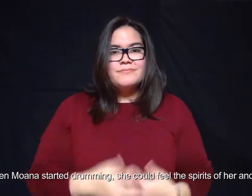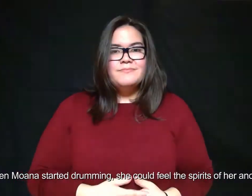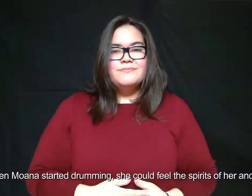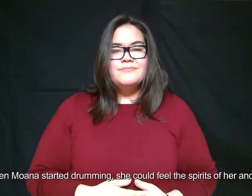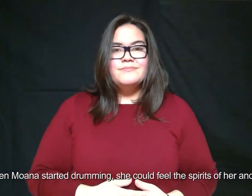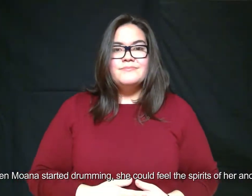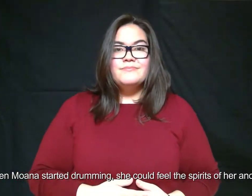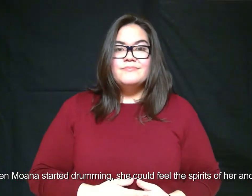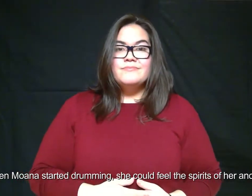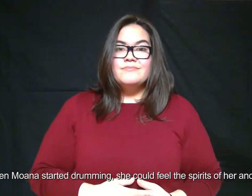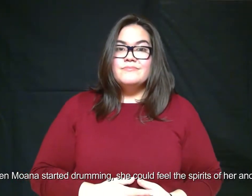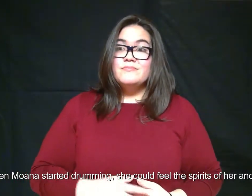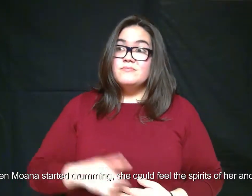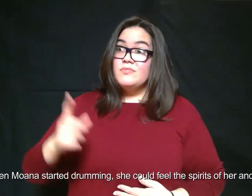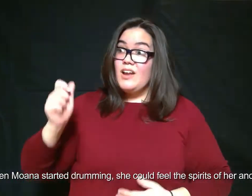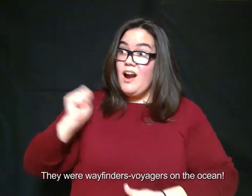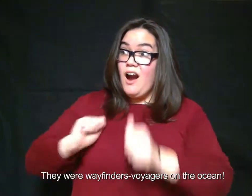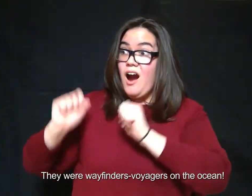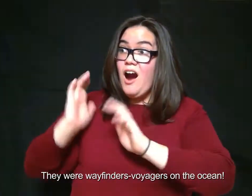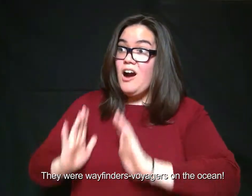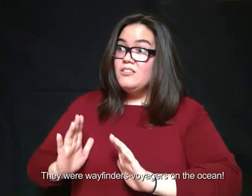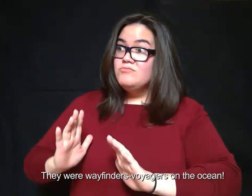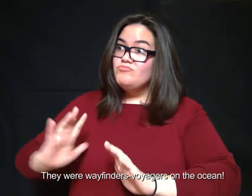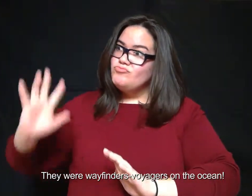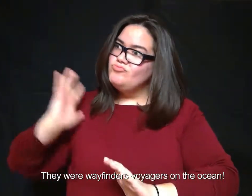They were wayfinders, voyagers on the ocean.